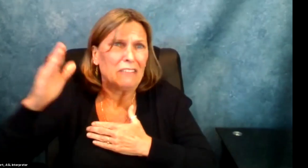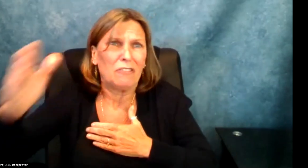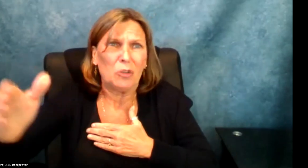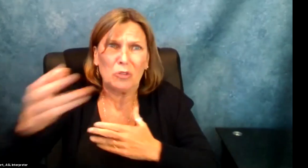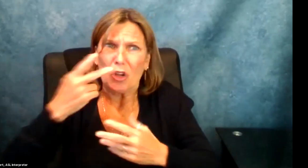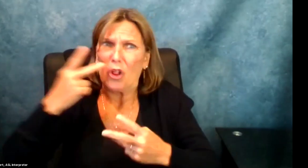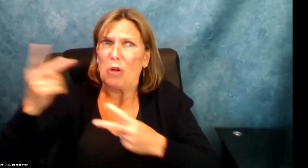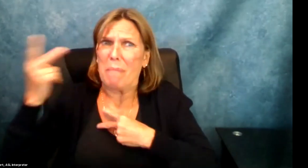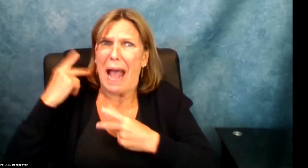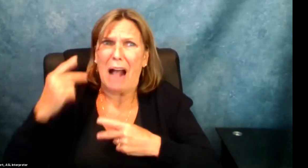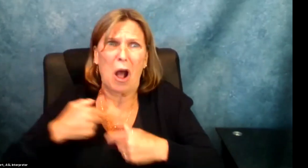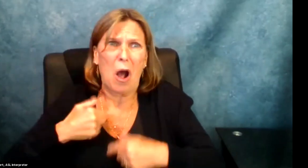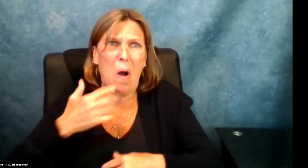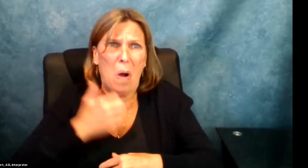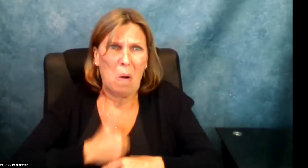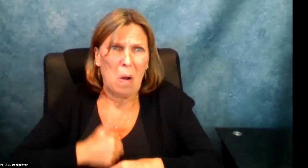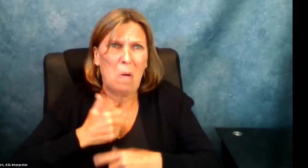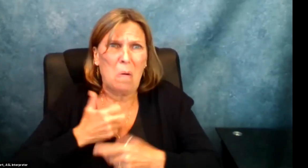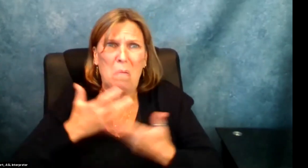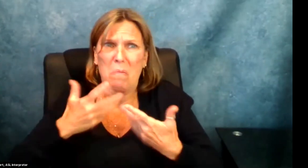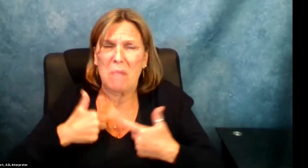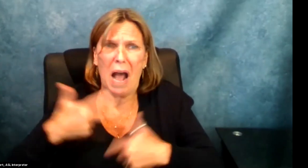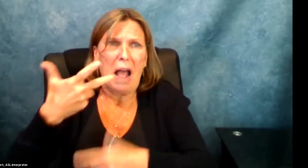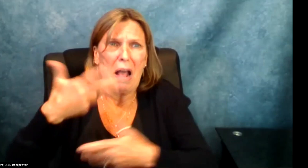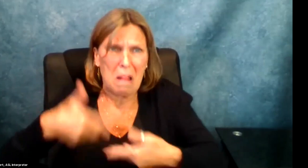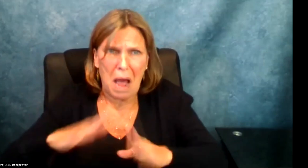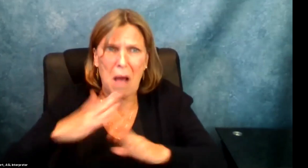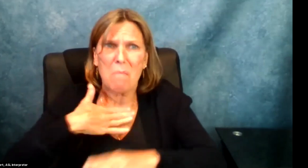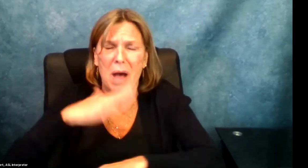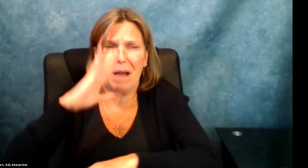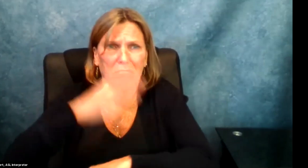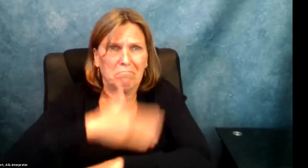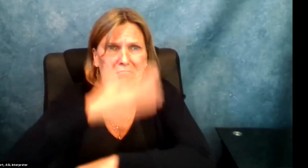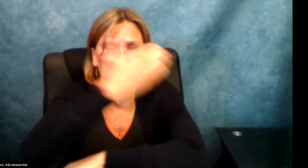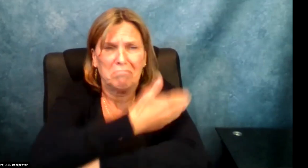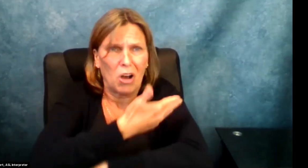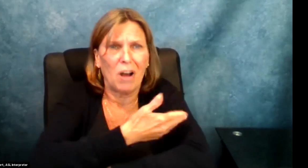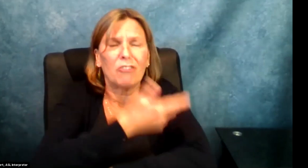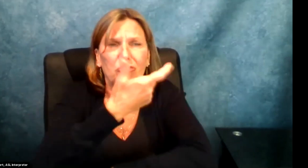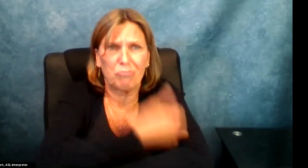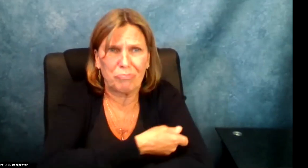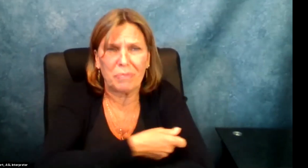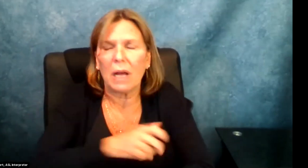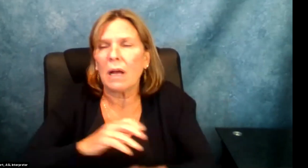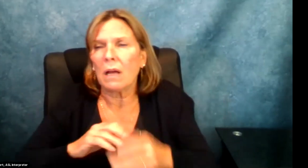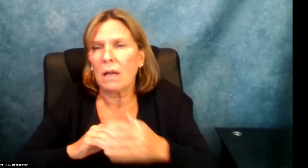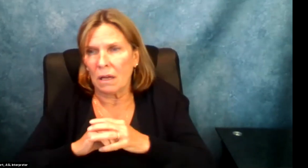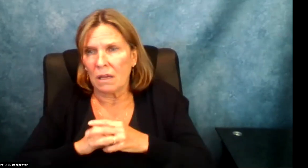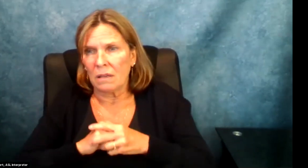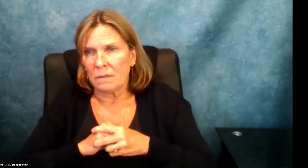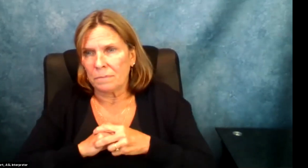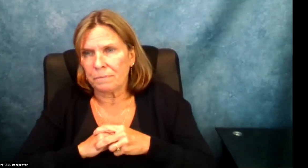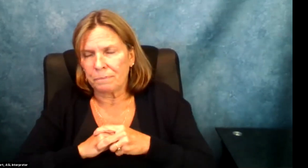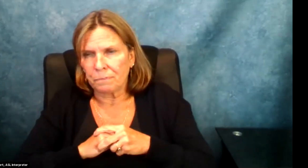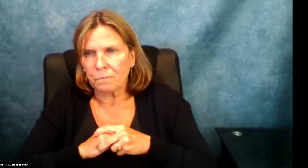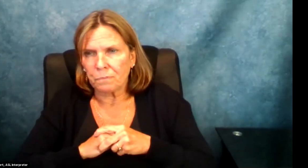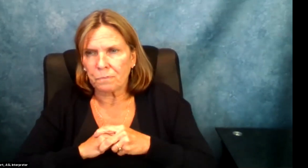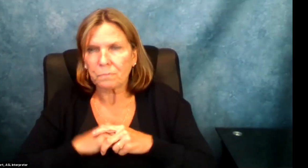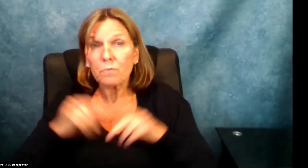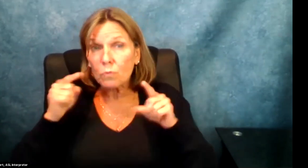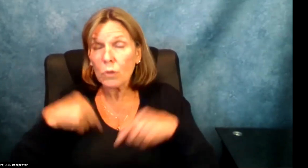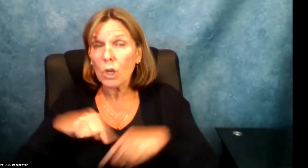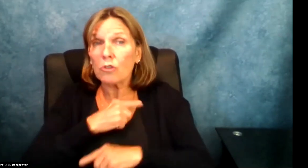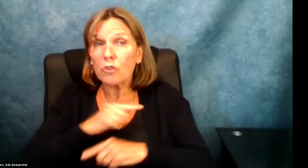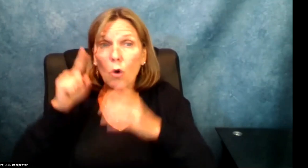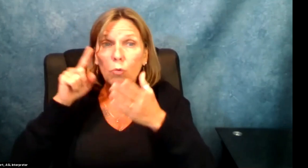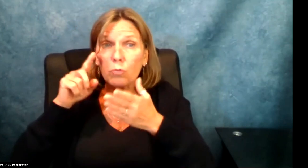vaccines, and there's a lot of thought going into what's the biologic mechanism by which this could cause problems,